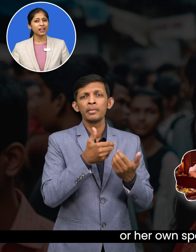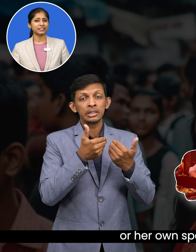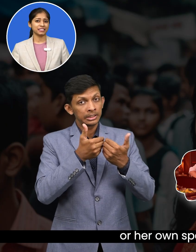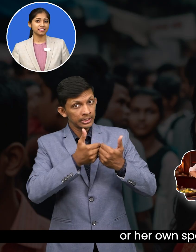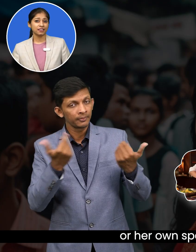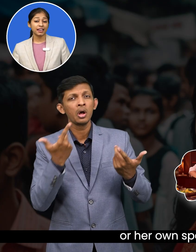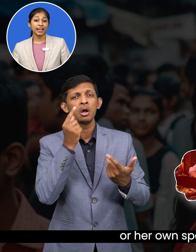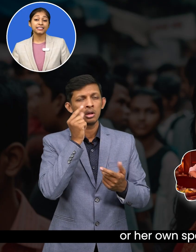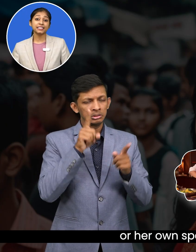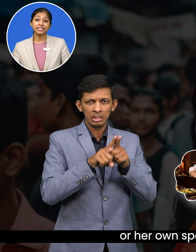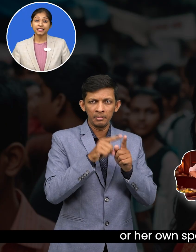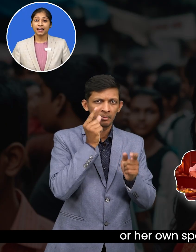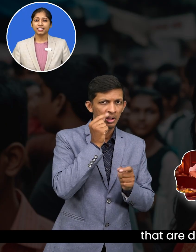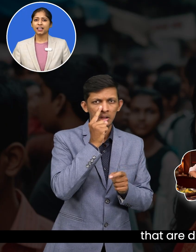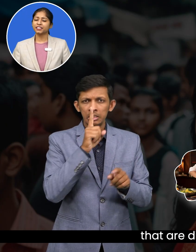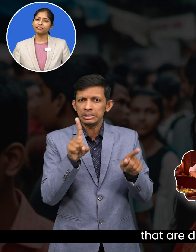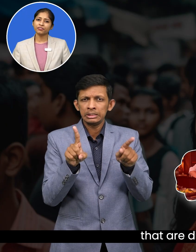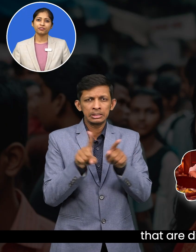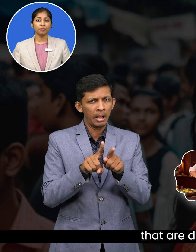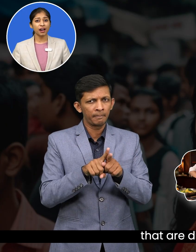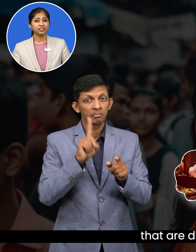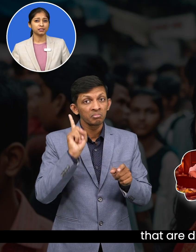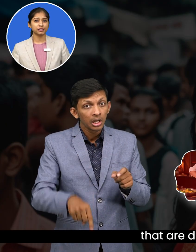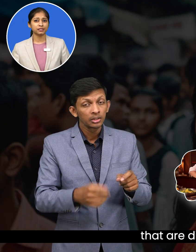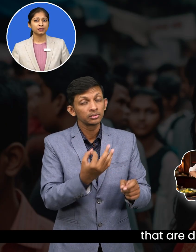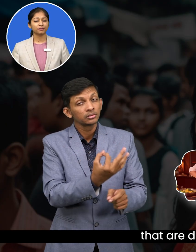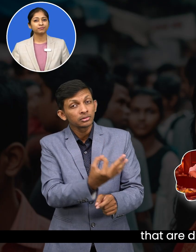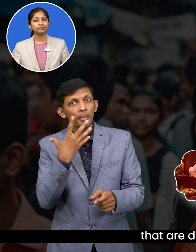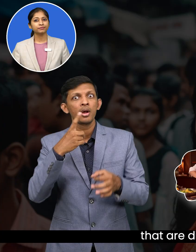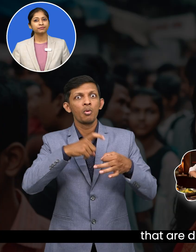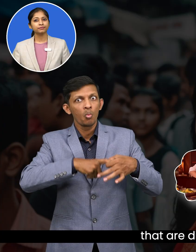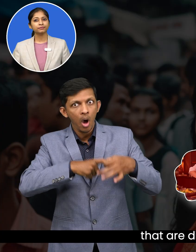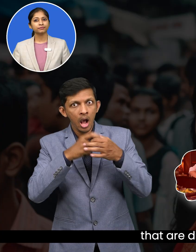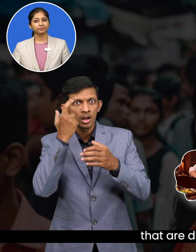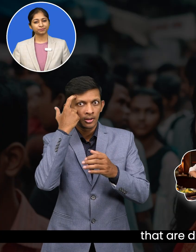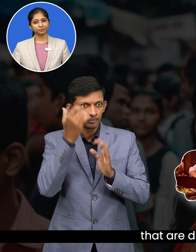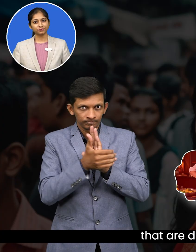specific qualities and skills that are different from others.